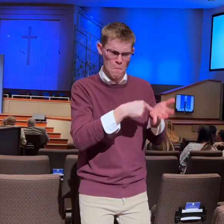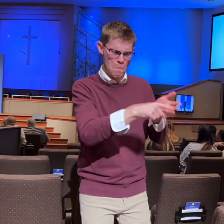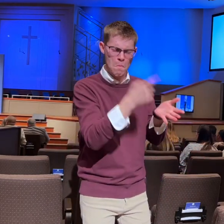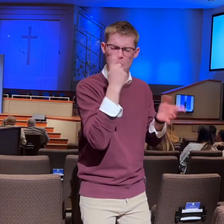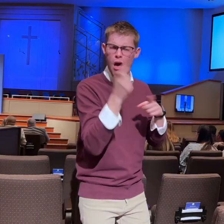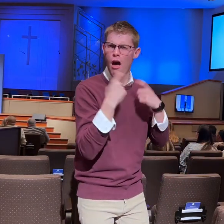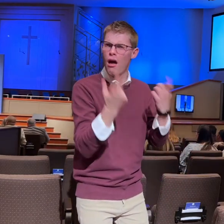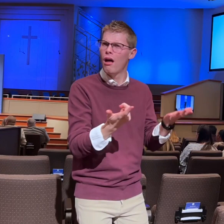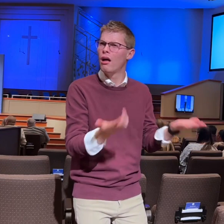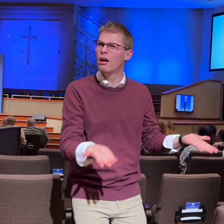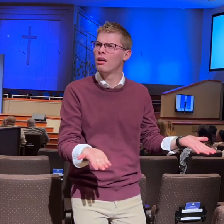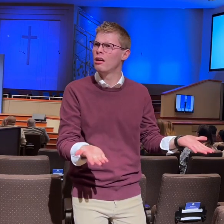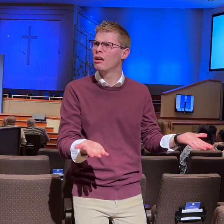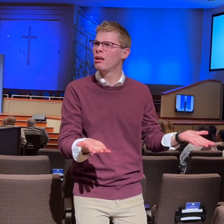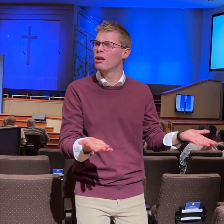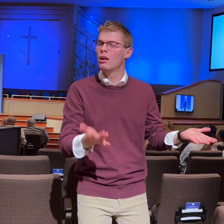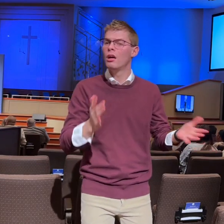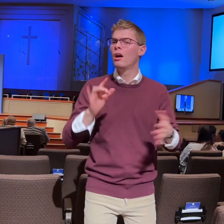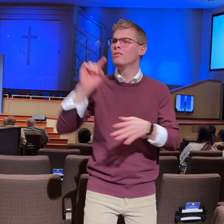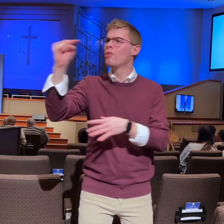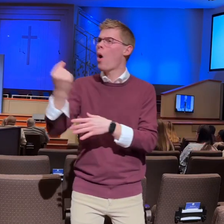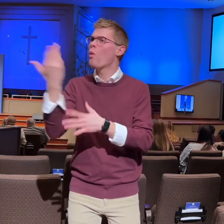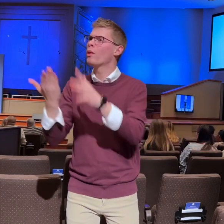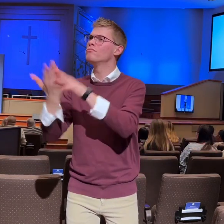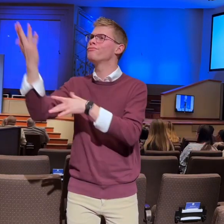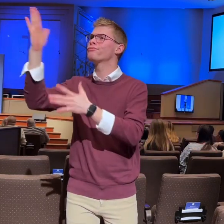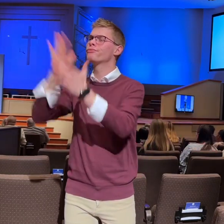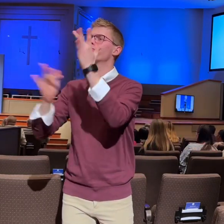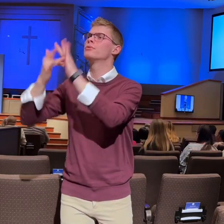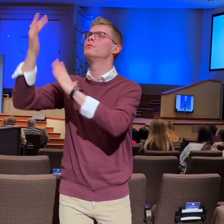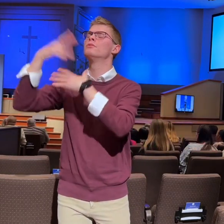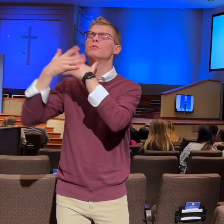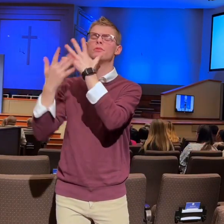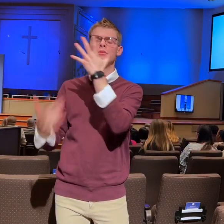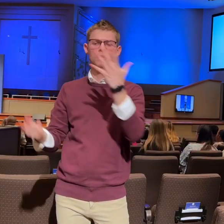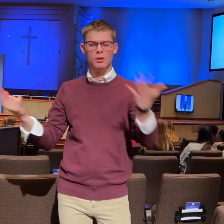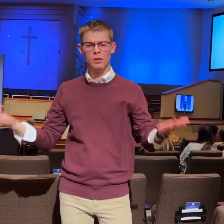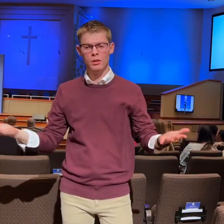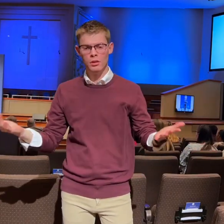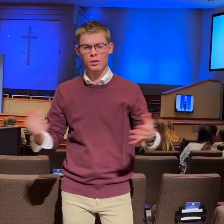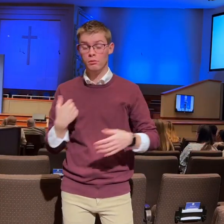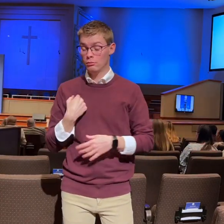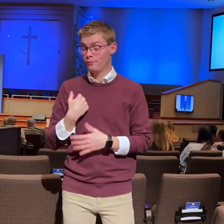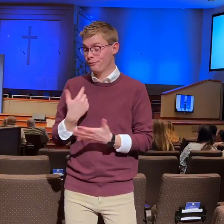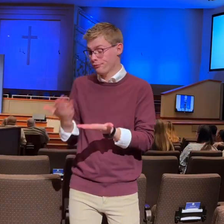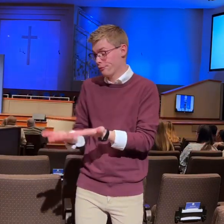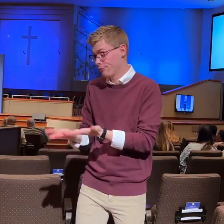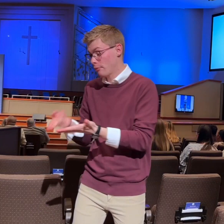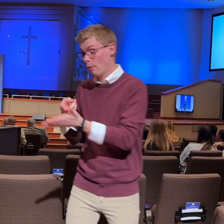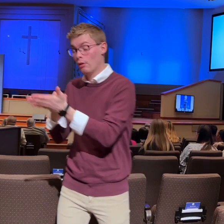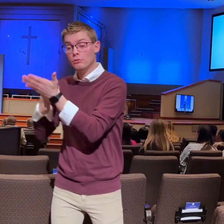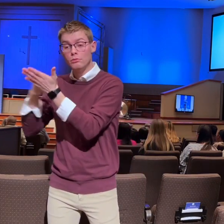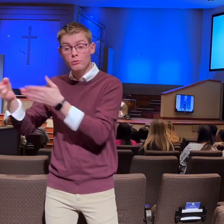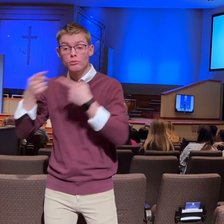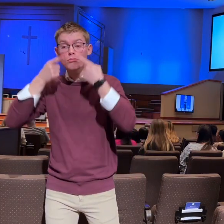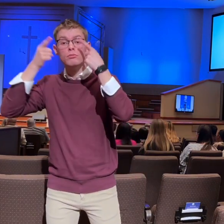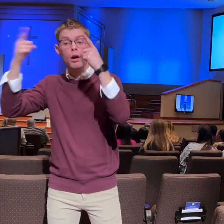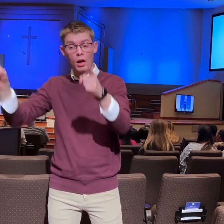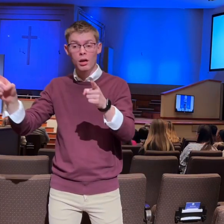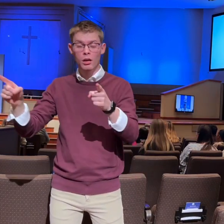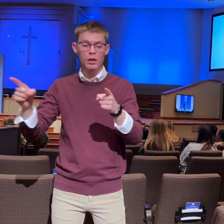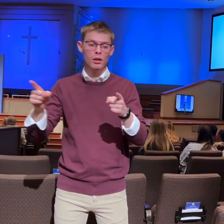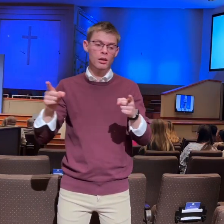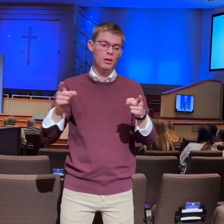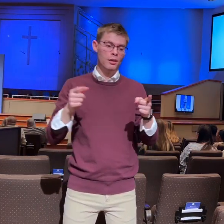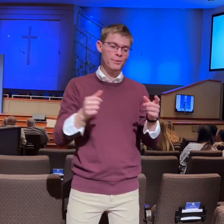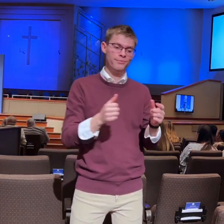can only pay for sins by the blood of Jesus Christ. And so, wherever there is truth proclaimed, there is